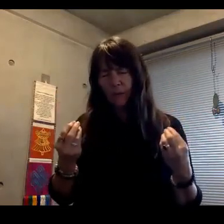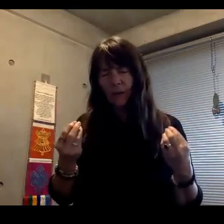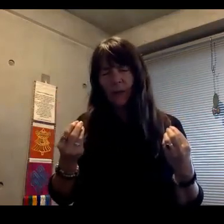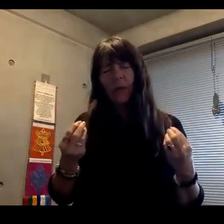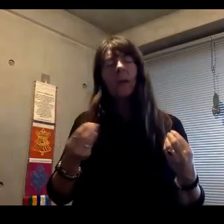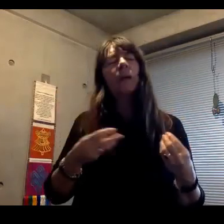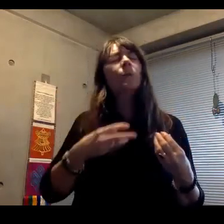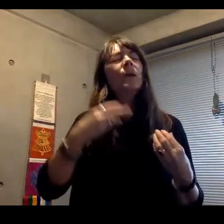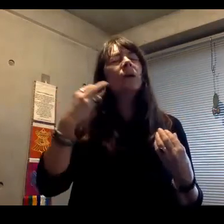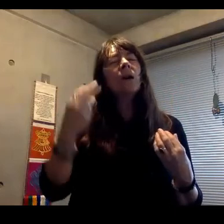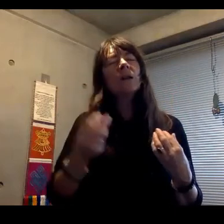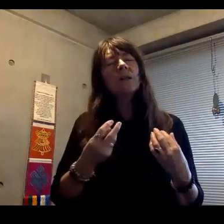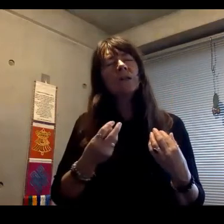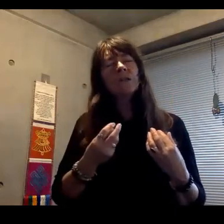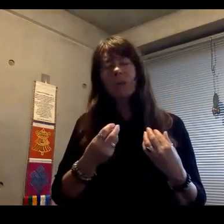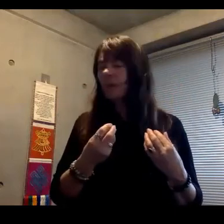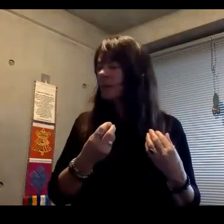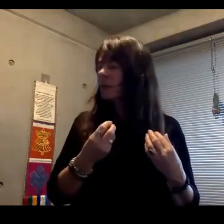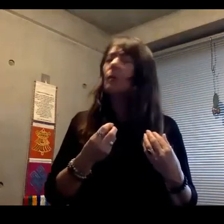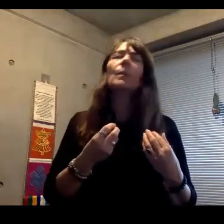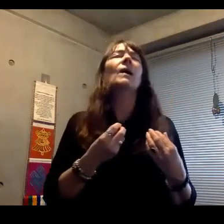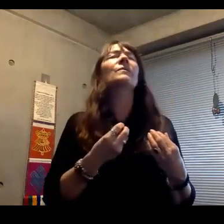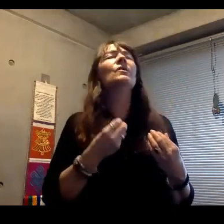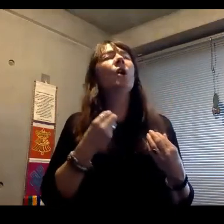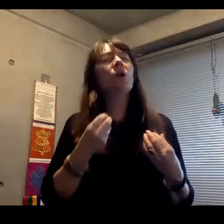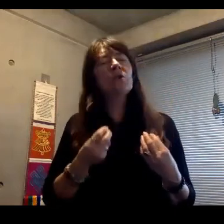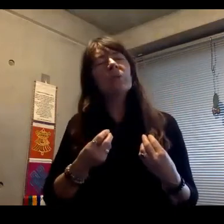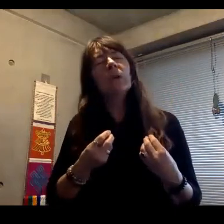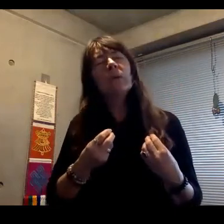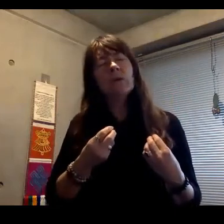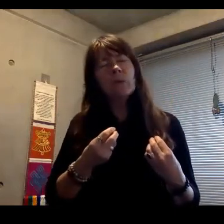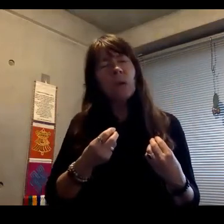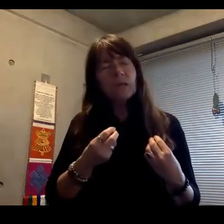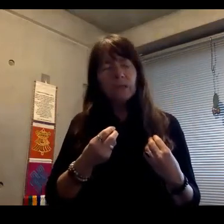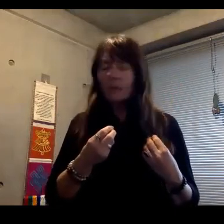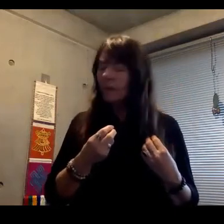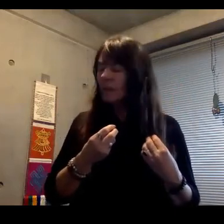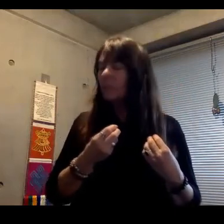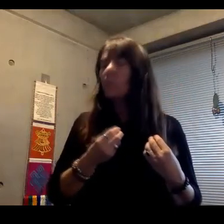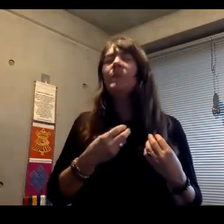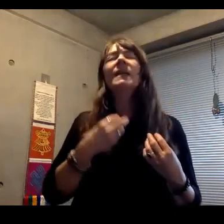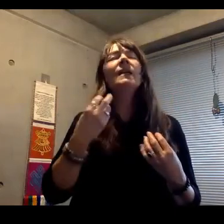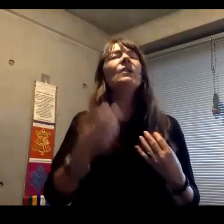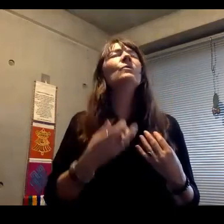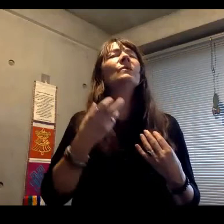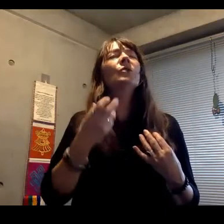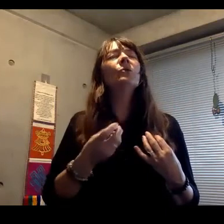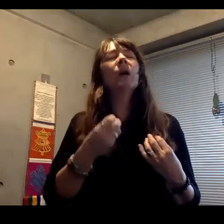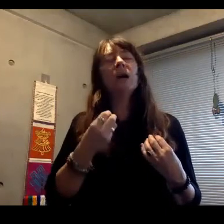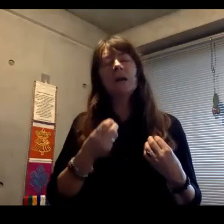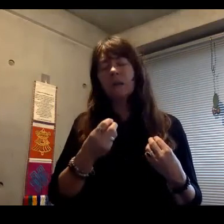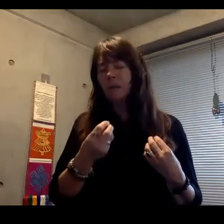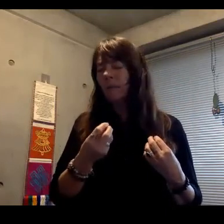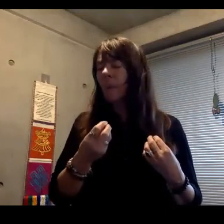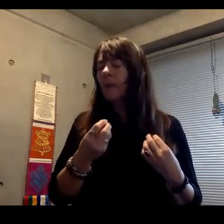universe. Mm-hmm. We are not concerned or perhaps knowledgeable about what being